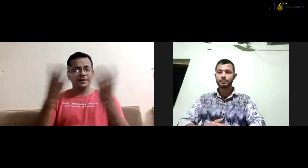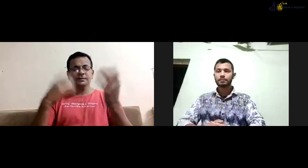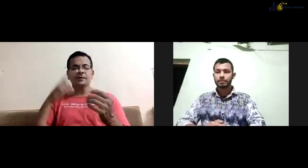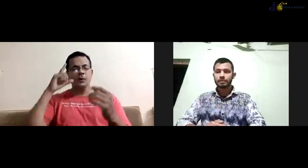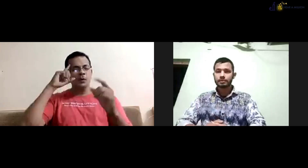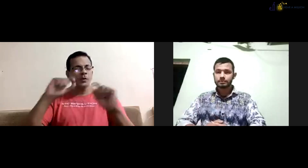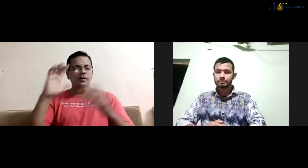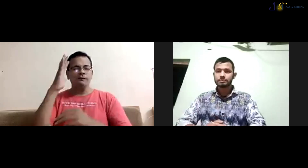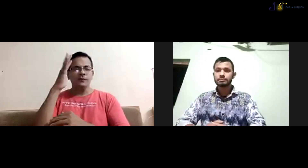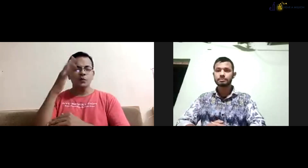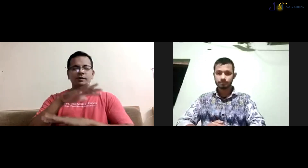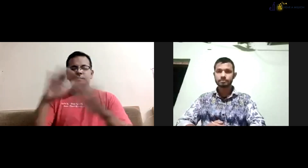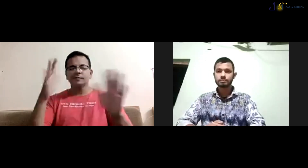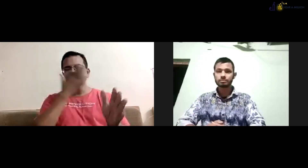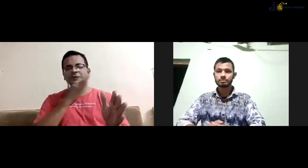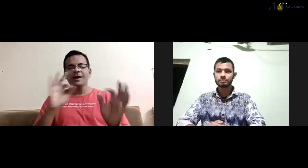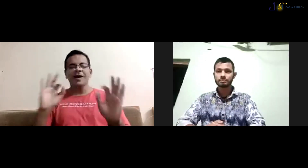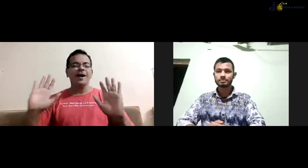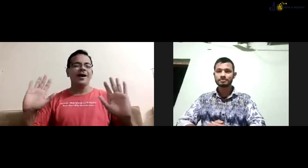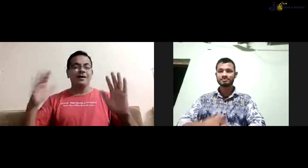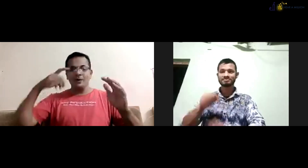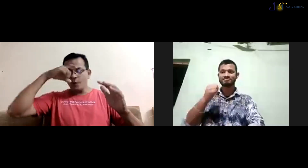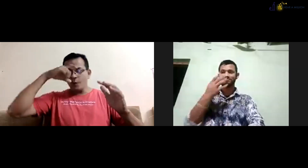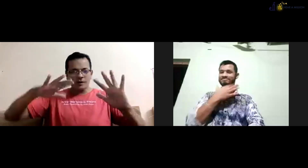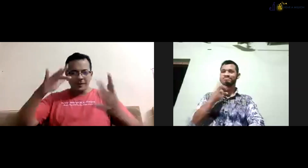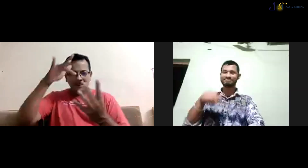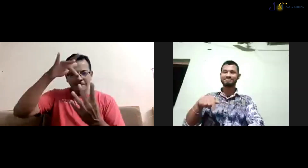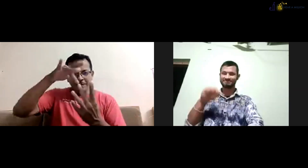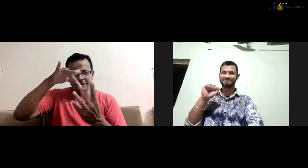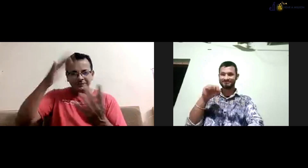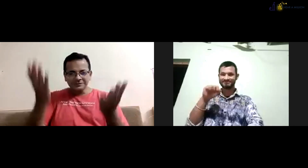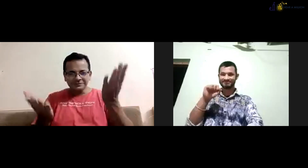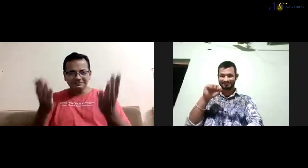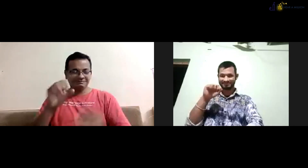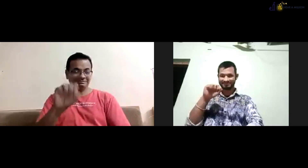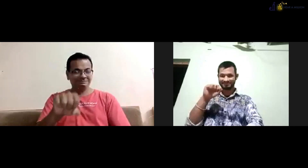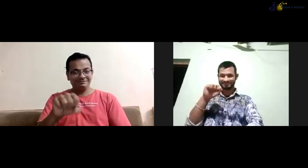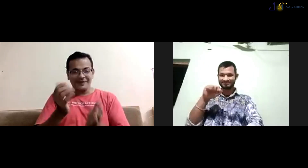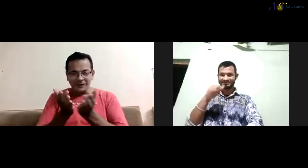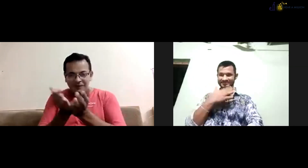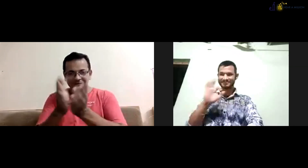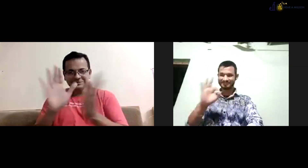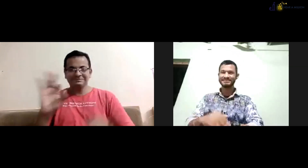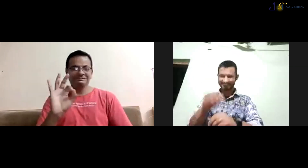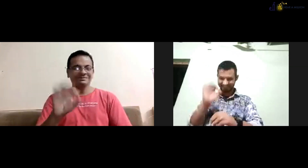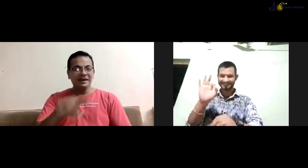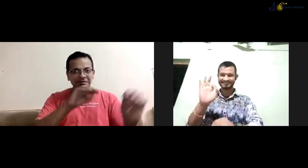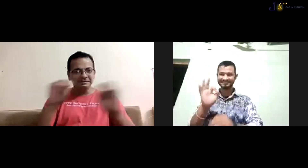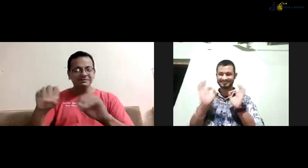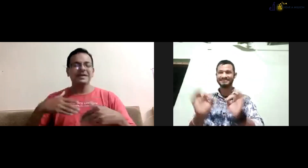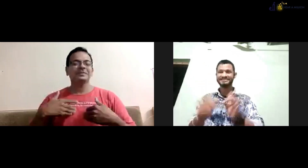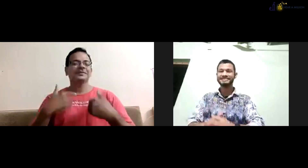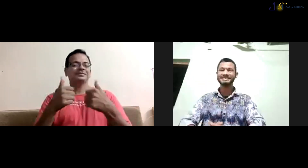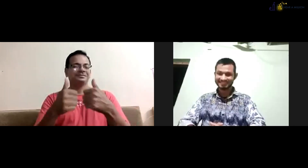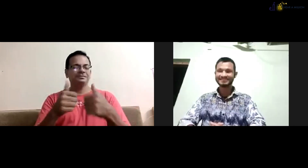Yes, I went to Kerala also. That's a beautiful place. You know, beautiful trees. So it's a balanced weather over